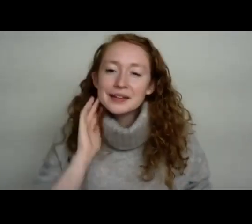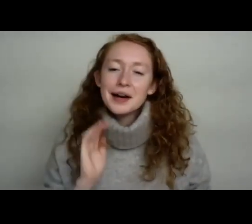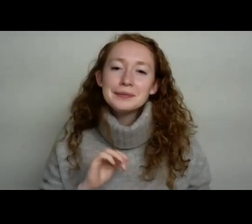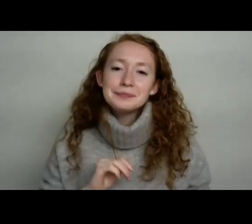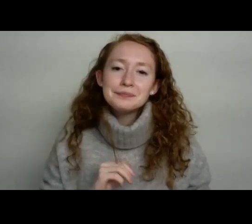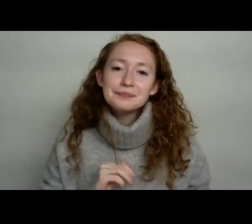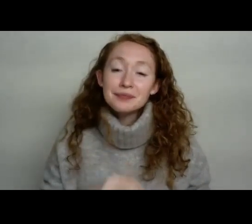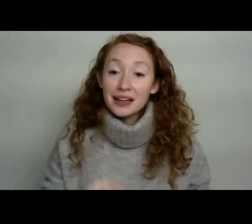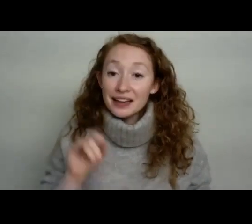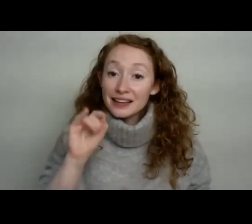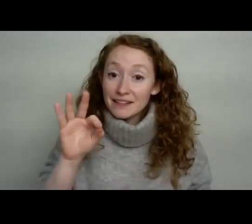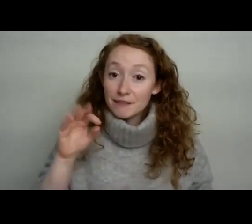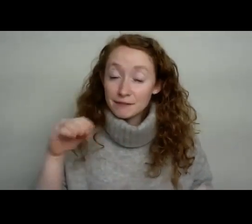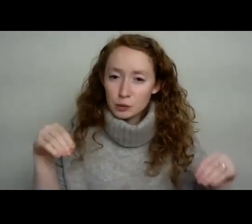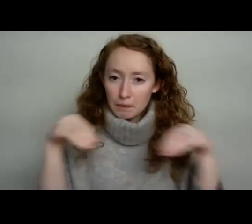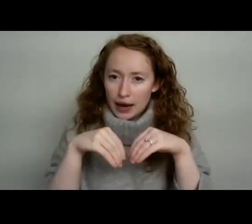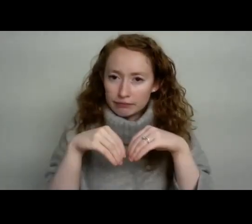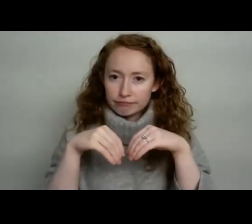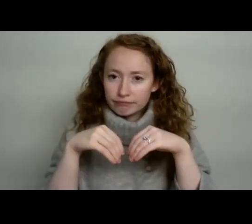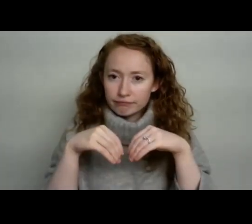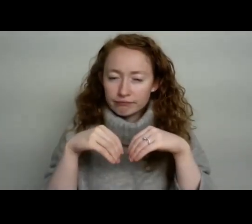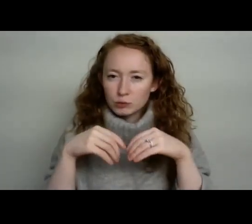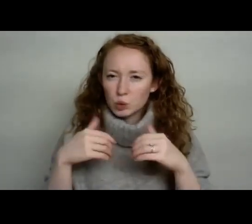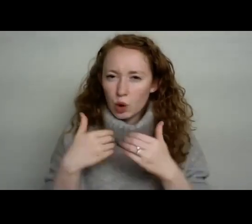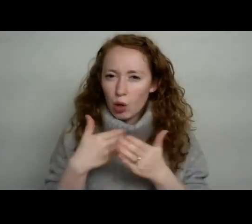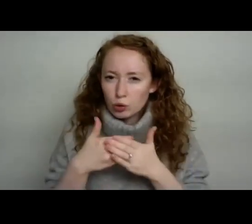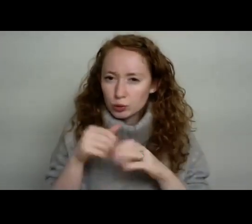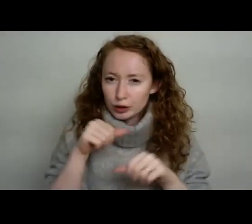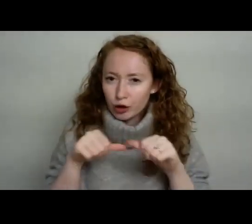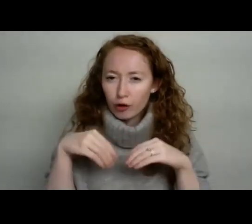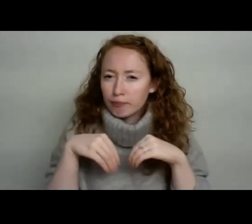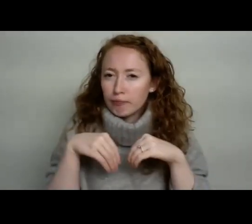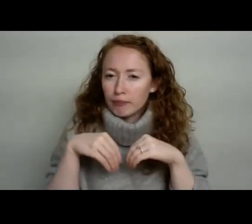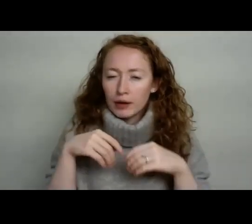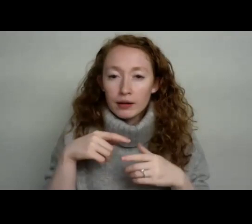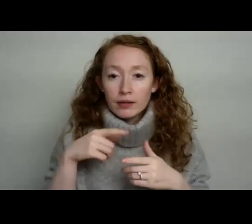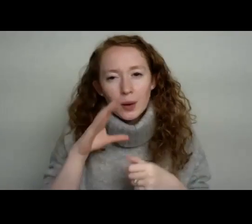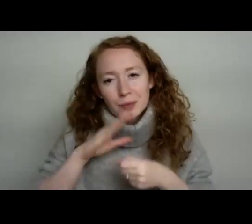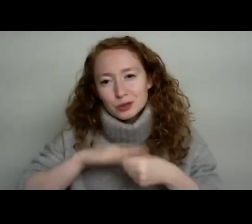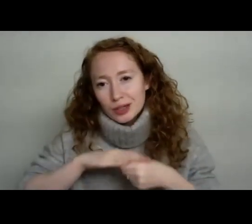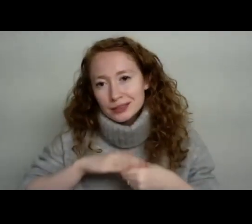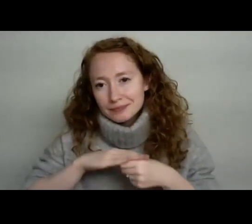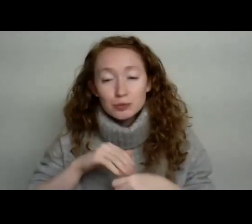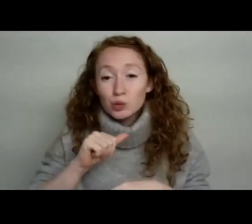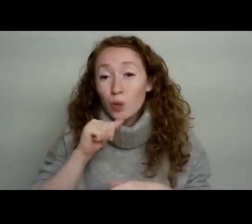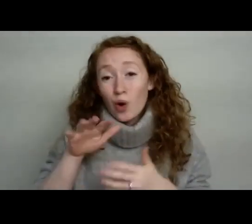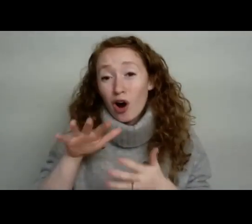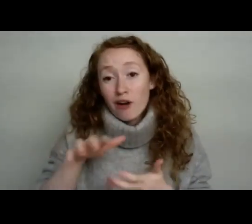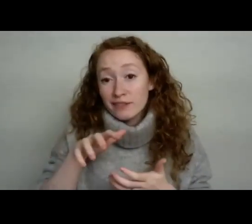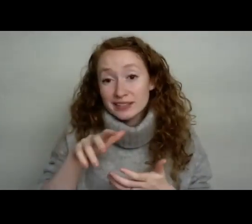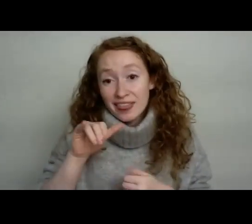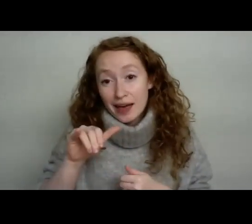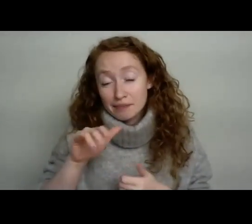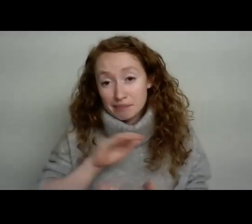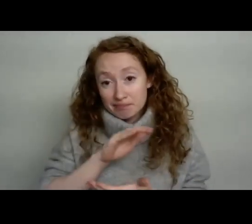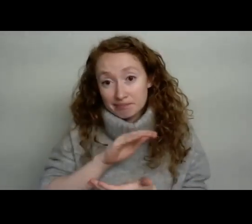planted too close, plants are going to be more stressed. You're not going to harvest as many zinnias, and your basil is going to want to flower, go